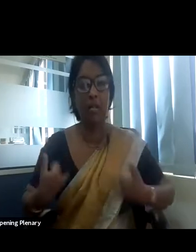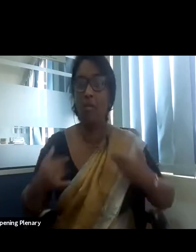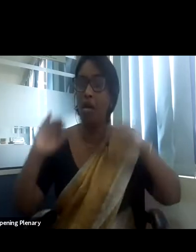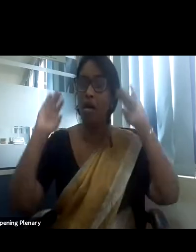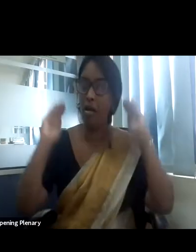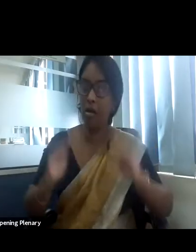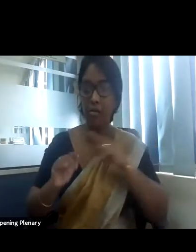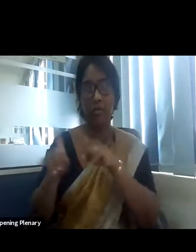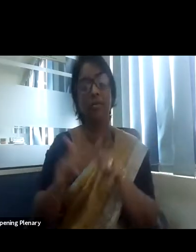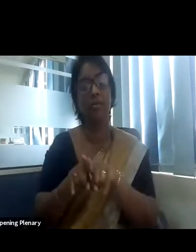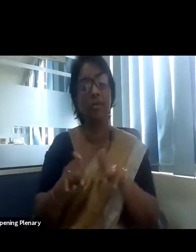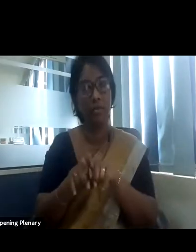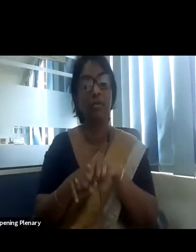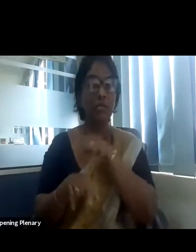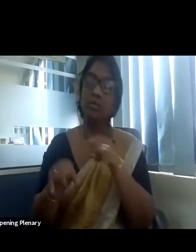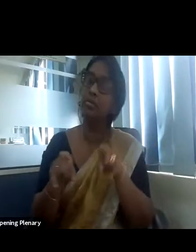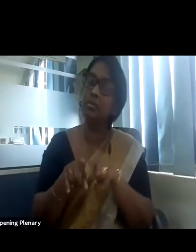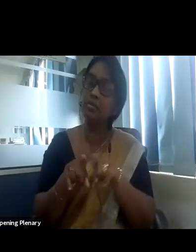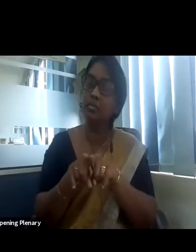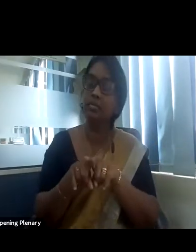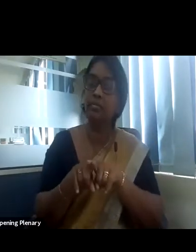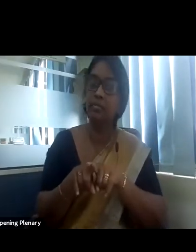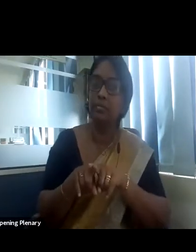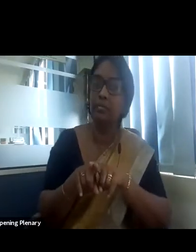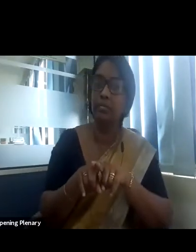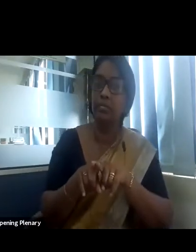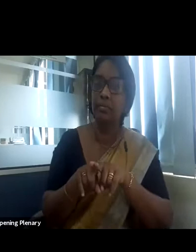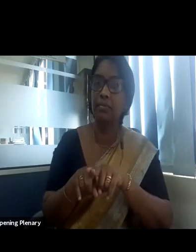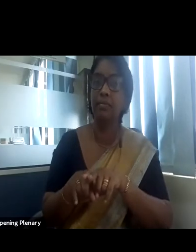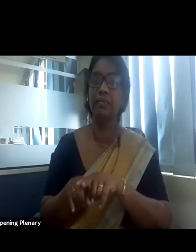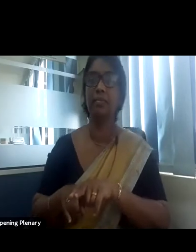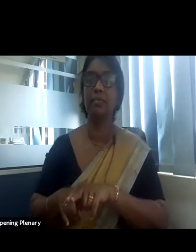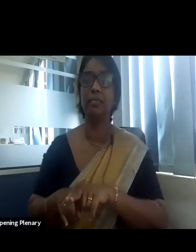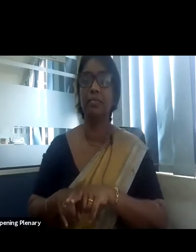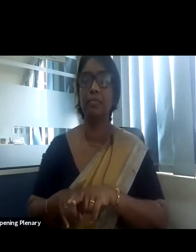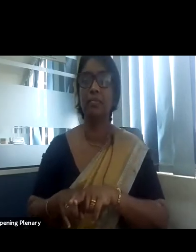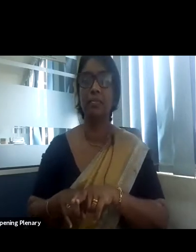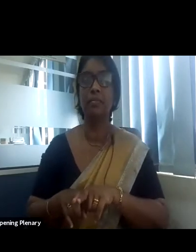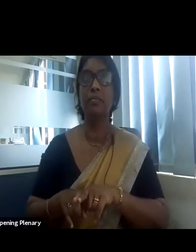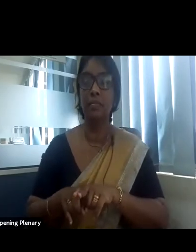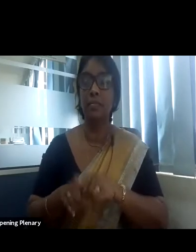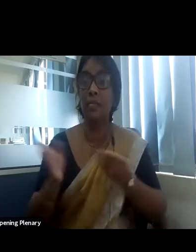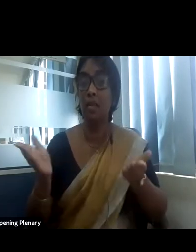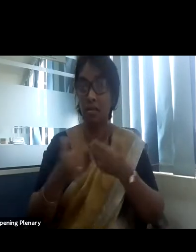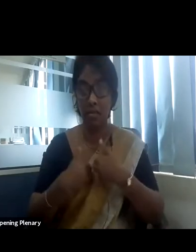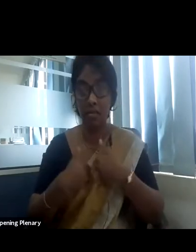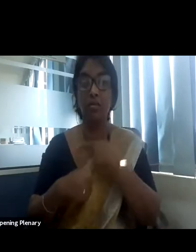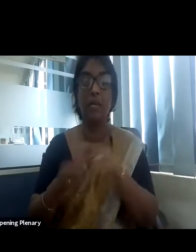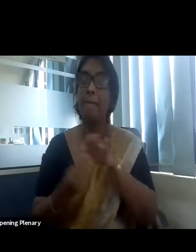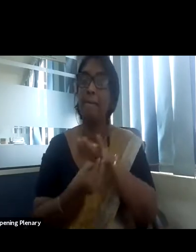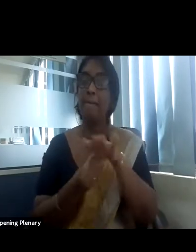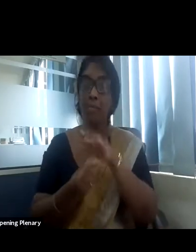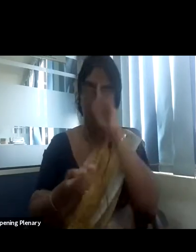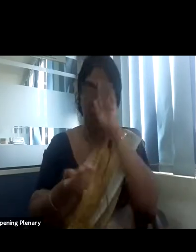barrier to keep oxygen out and moisture in, and this increases the shelf life without the need for single-use plastics. Now, this